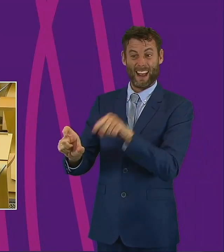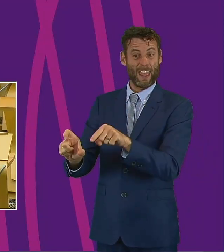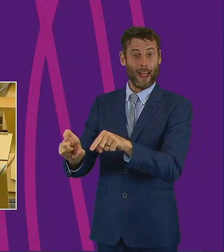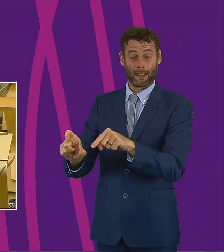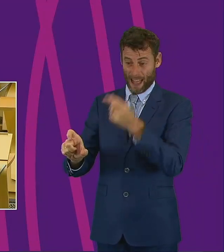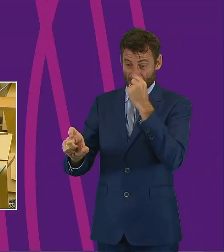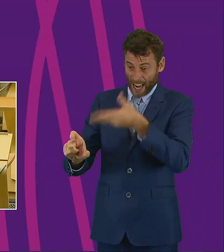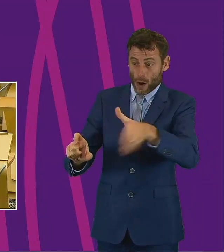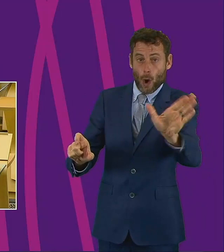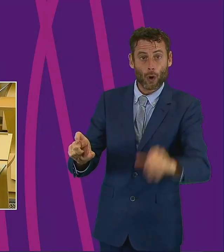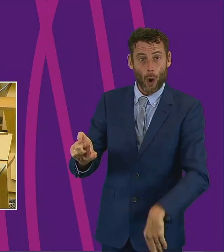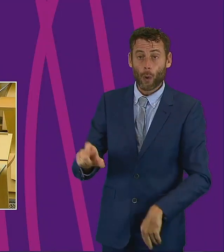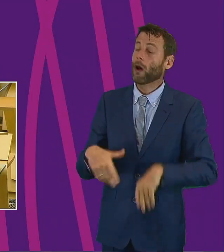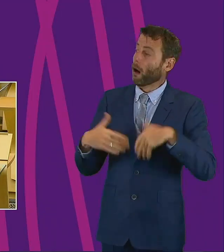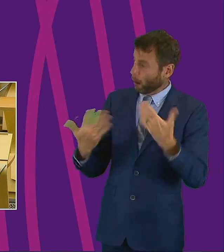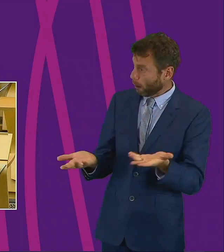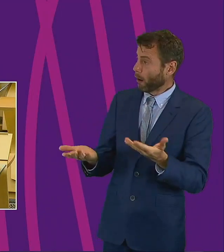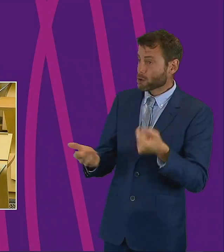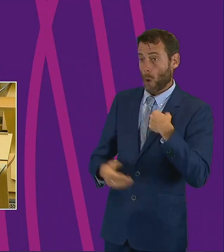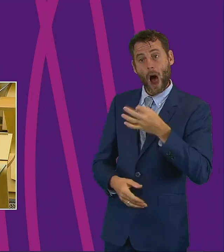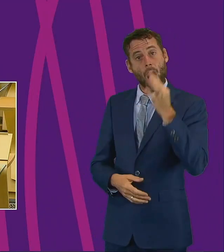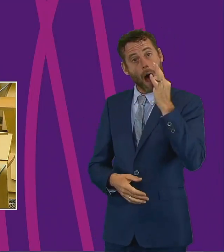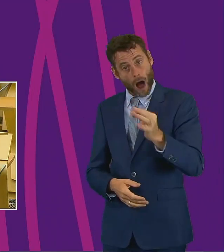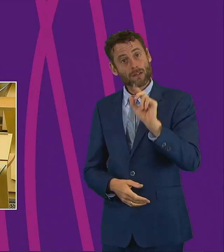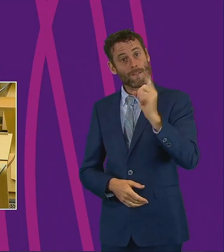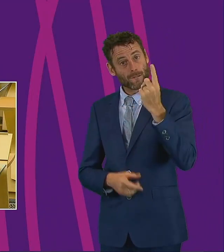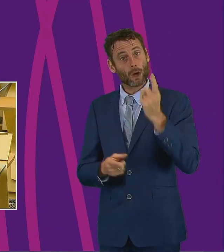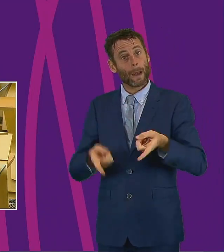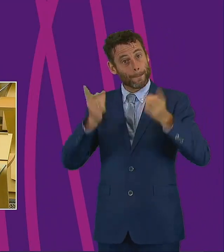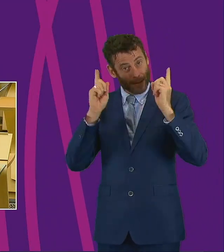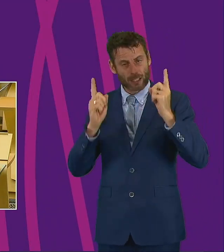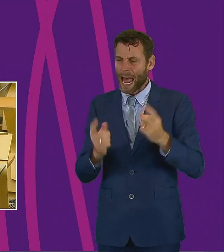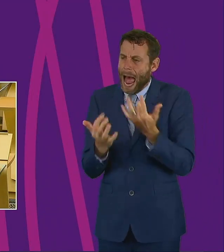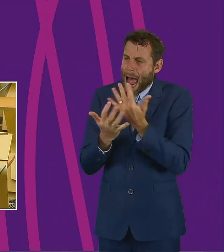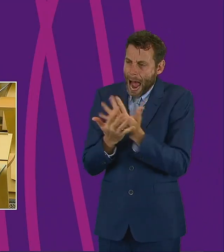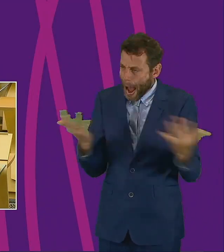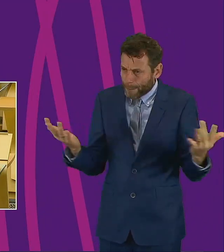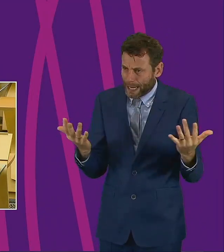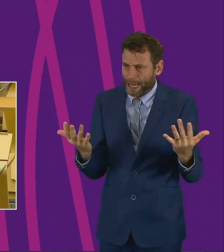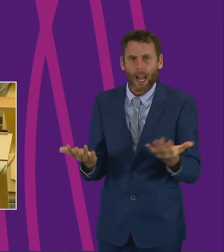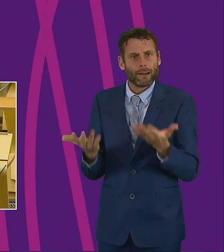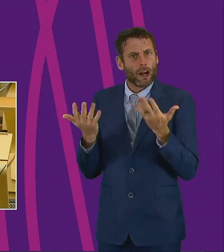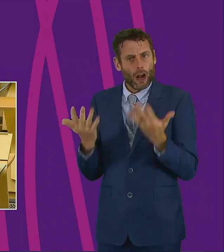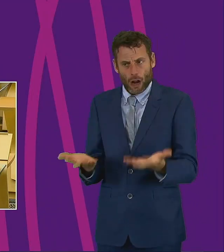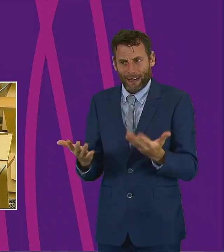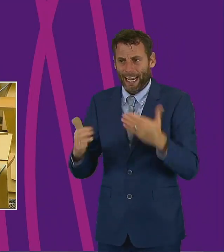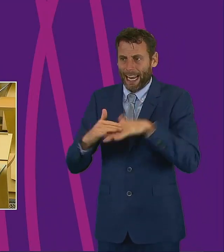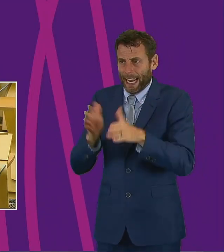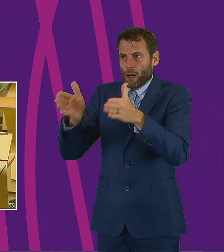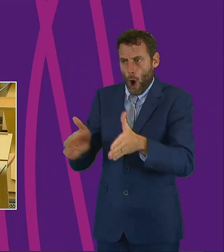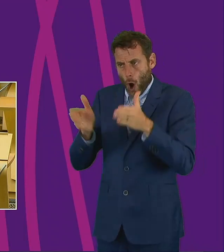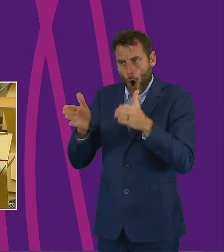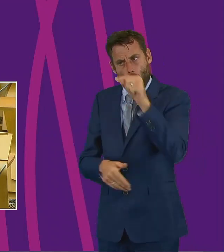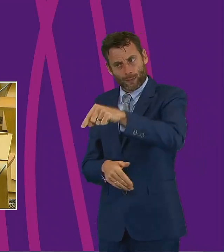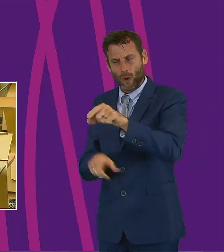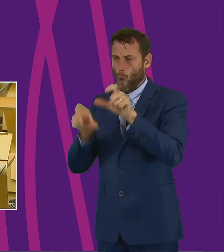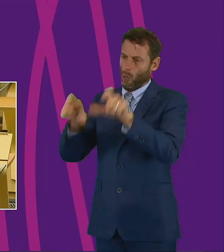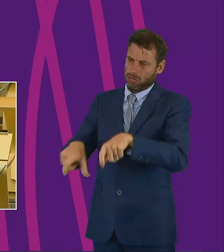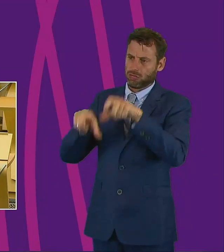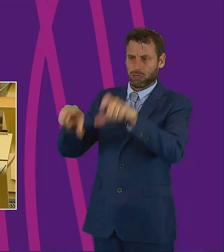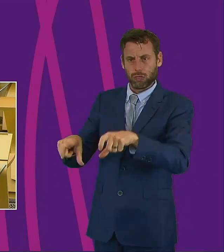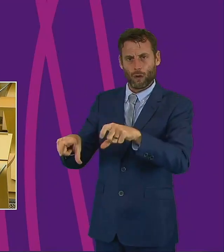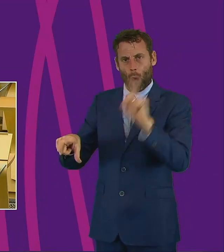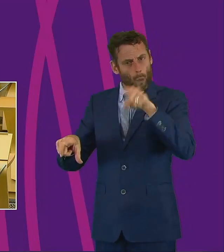settings. I therefore ask the First Minister how many people are currently stuck in a hospital setting and what is